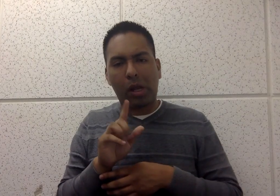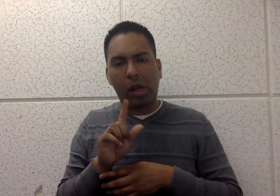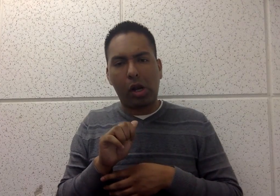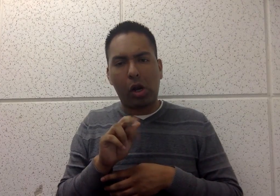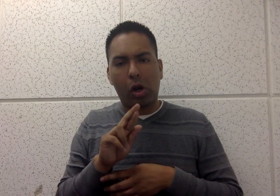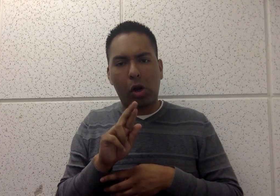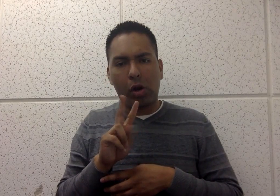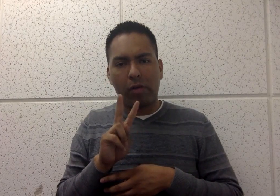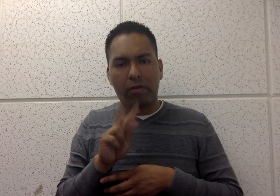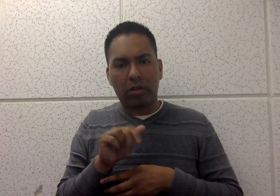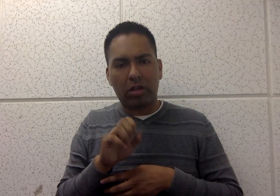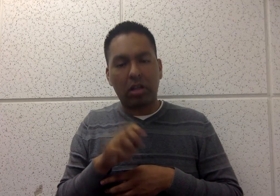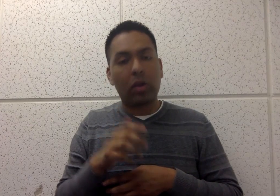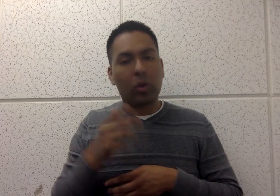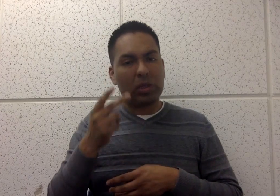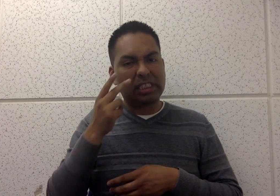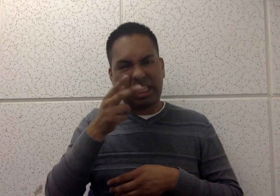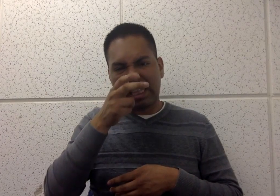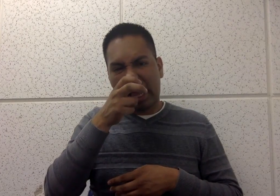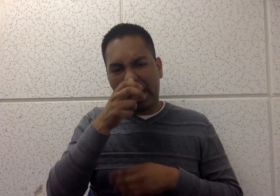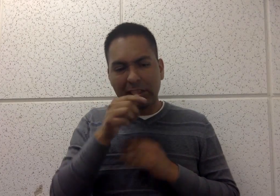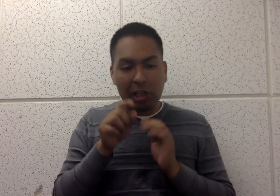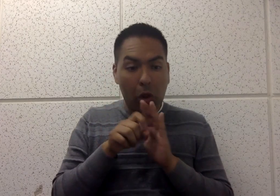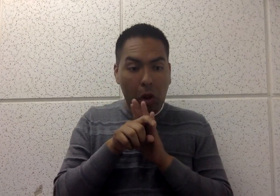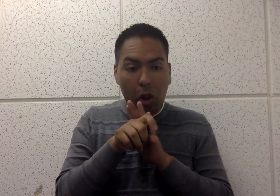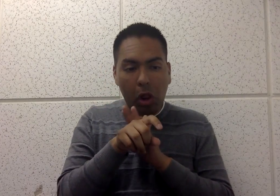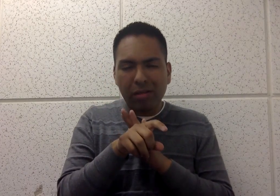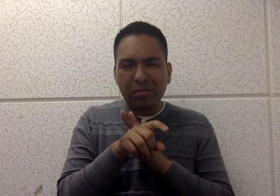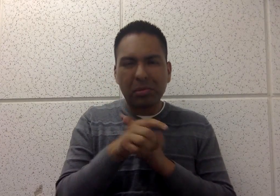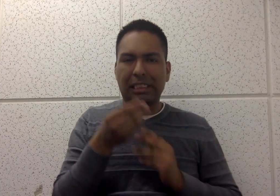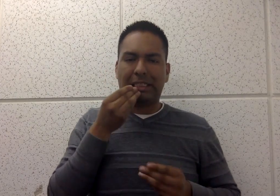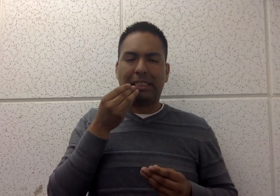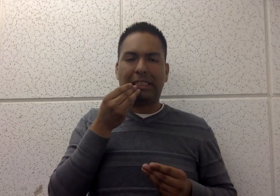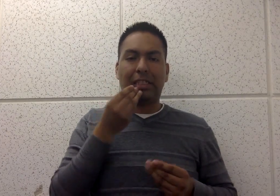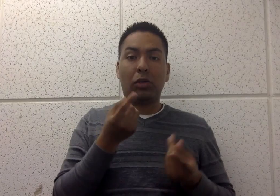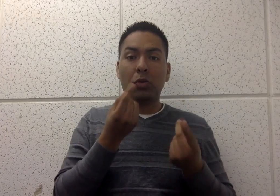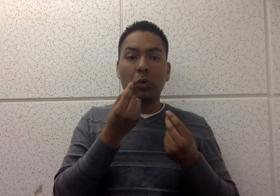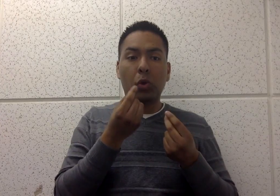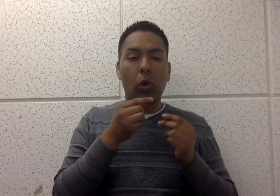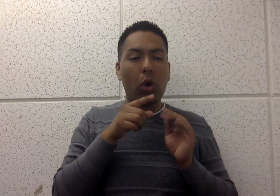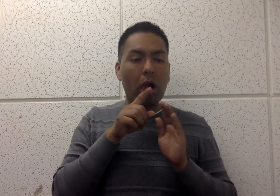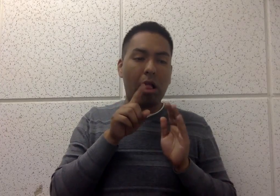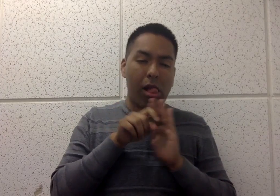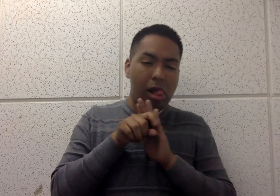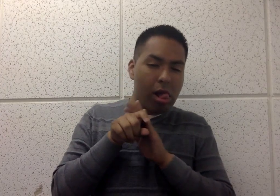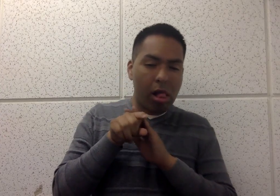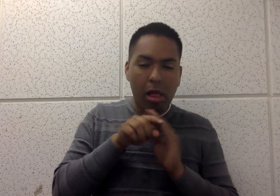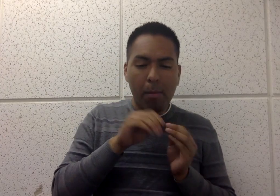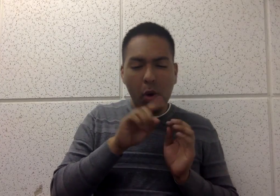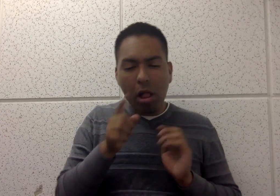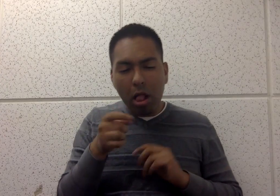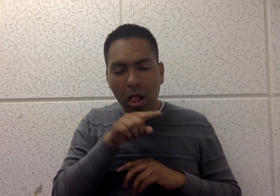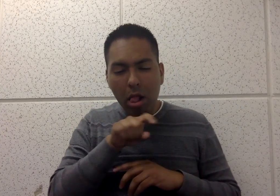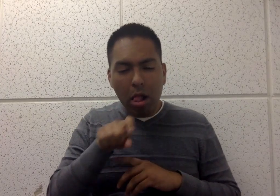see walking around don't do much eating. They bring it back and feed it to the larvae. When the foragers come in with food, they just drop